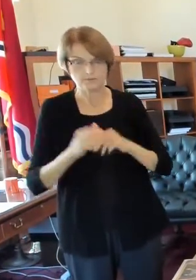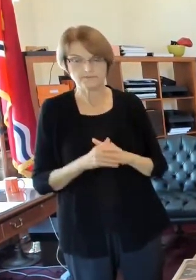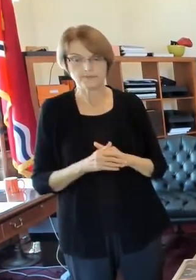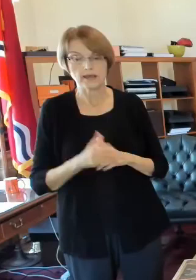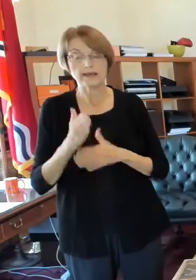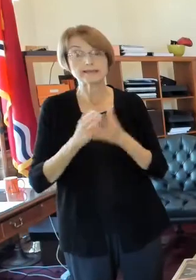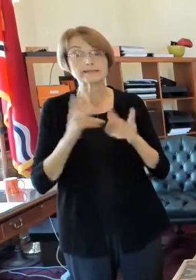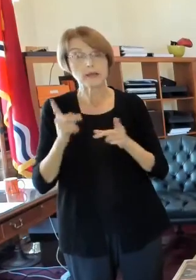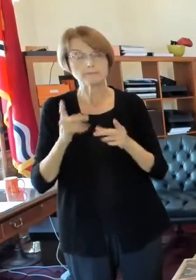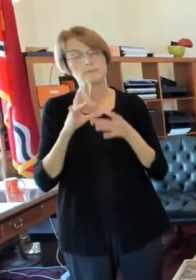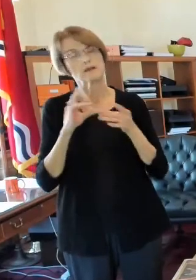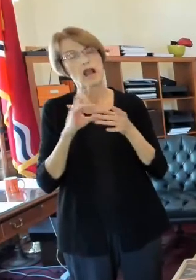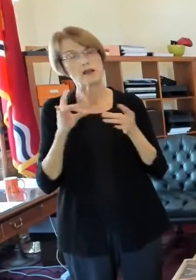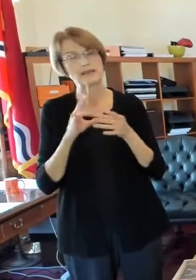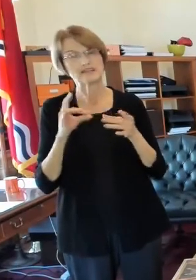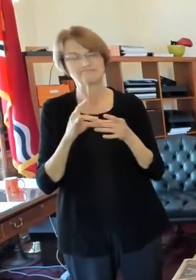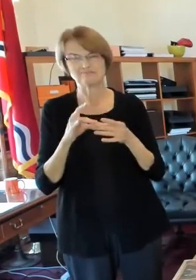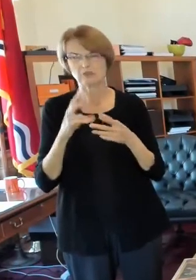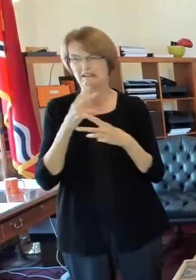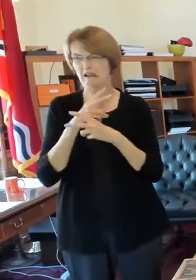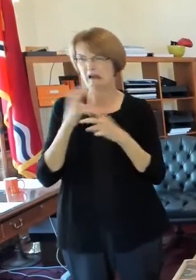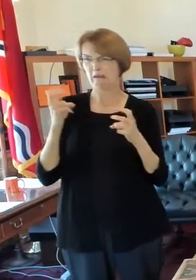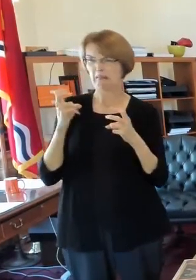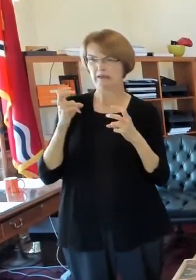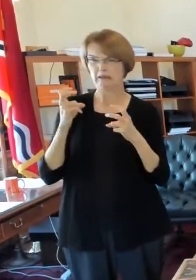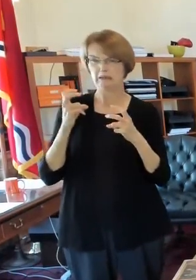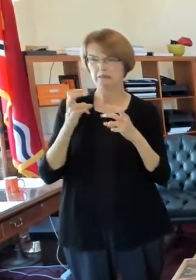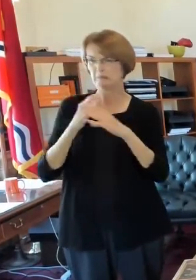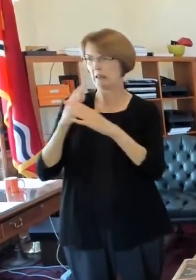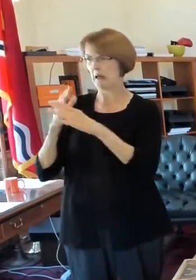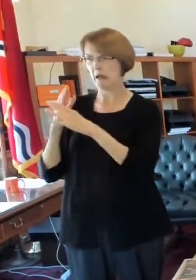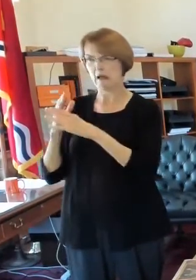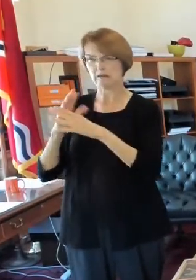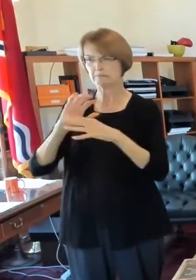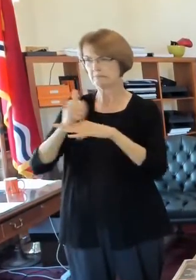Some folks have commented that it's ugly. It is.